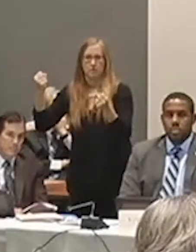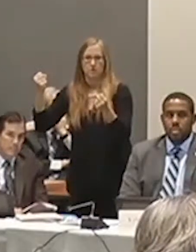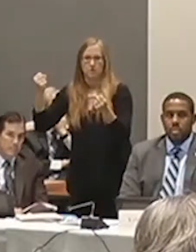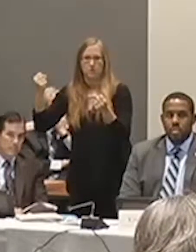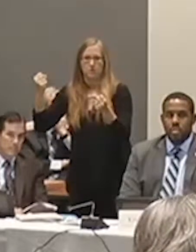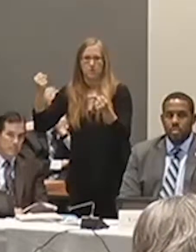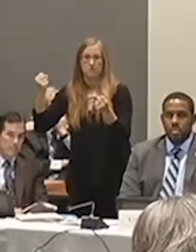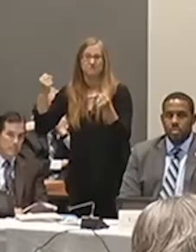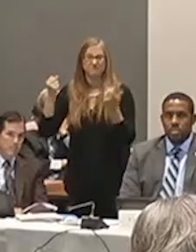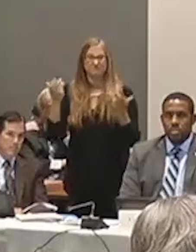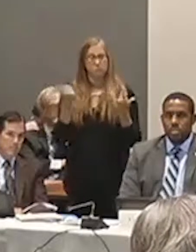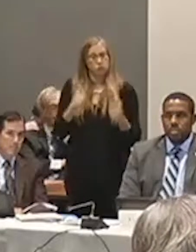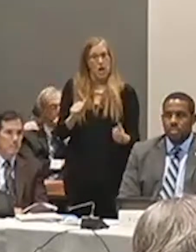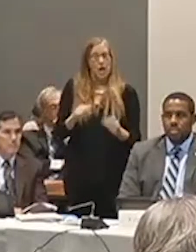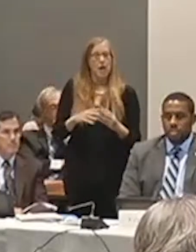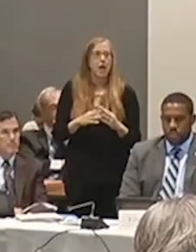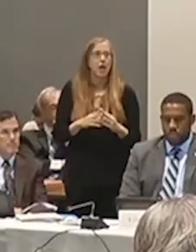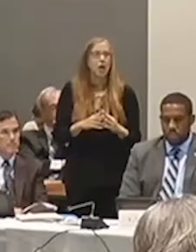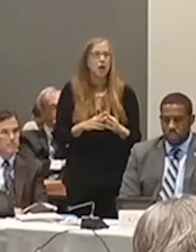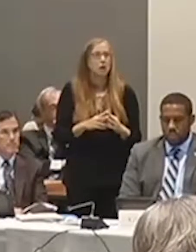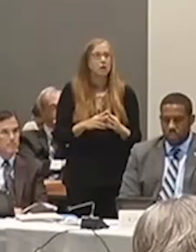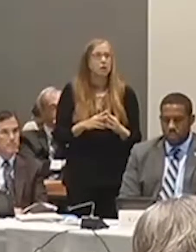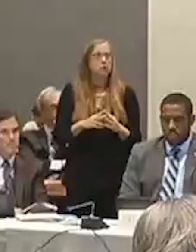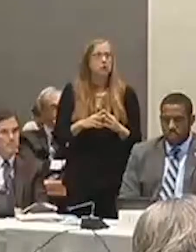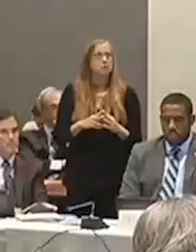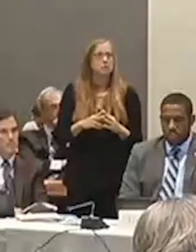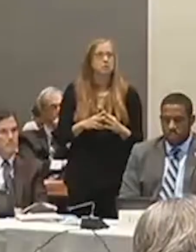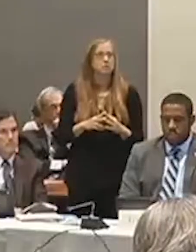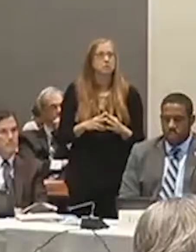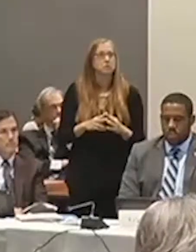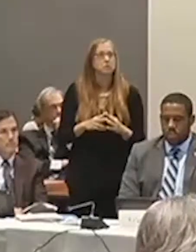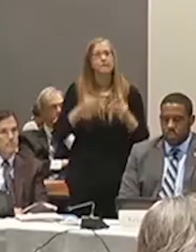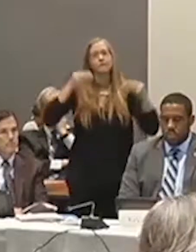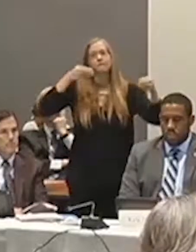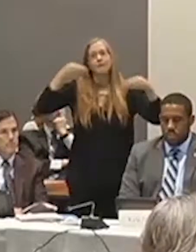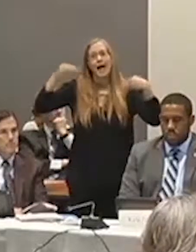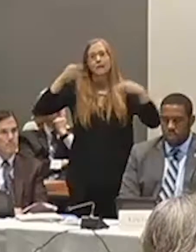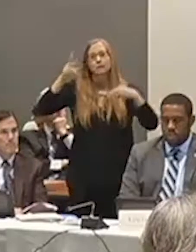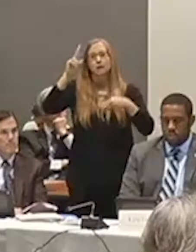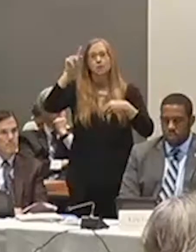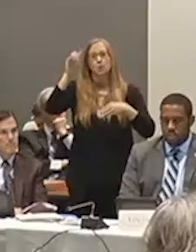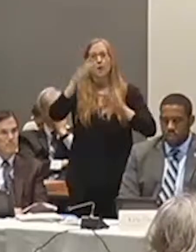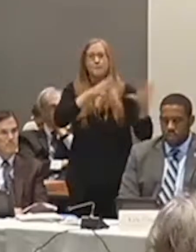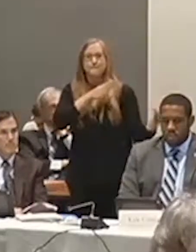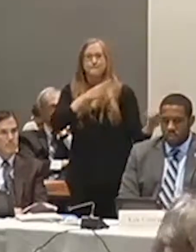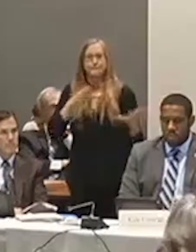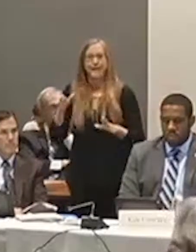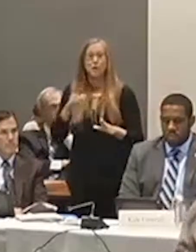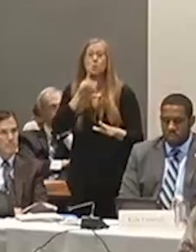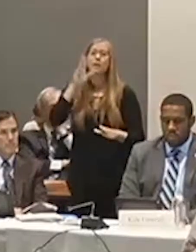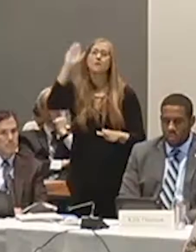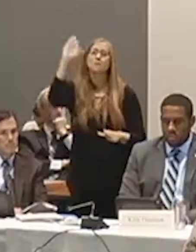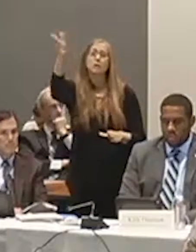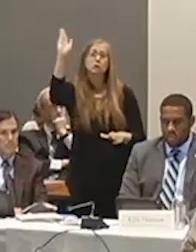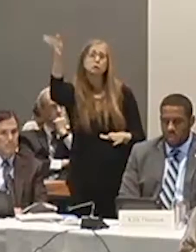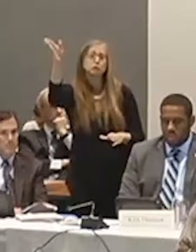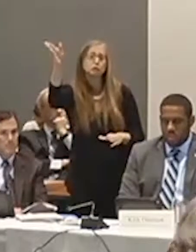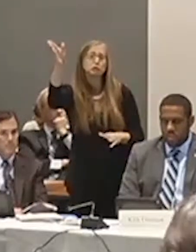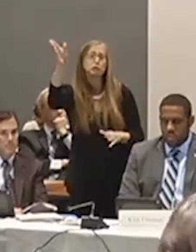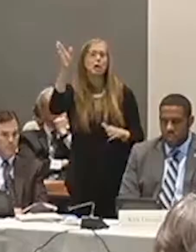Try to strive perhaps for a multi-year but flexible rate plan. In other words, with the idea that down the line, yes, the rates